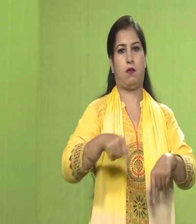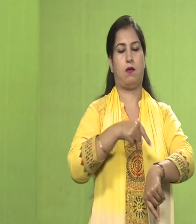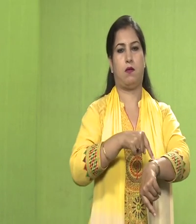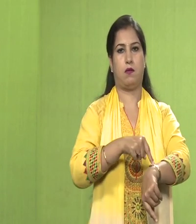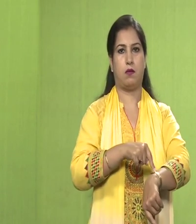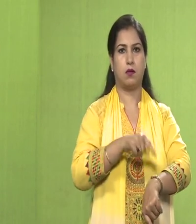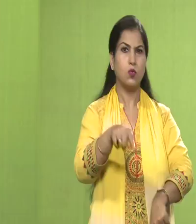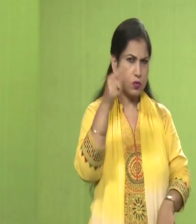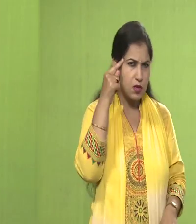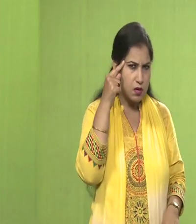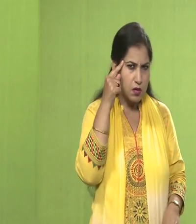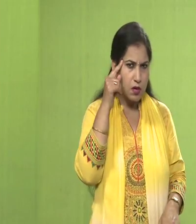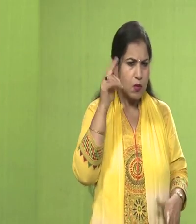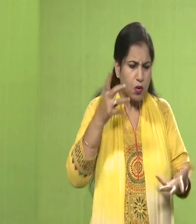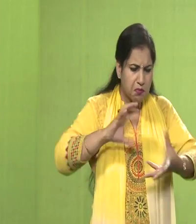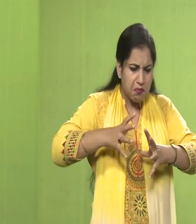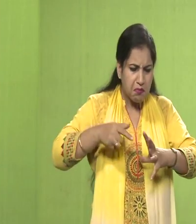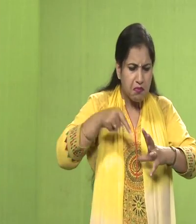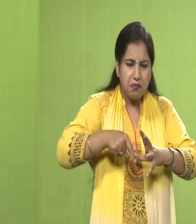Can you guess what these instruments were?